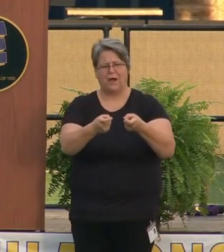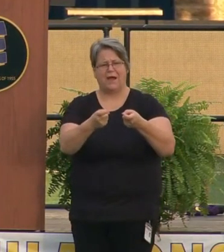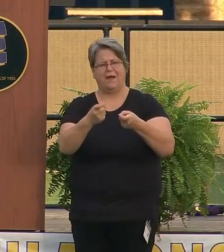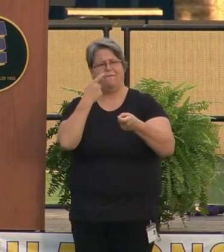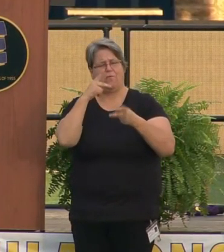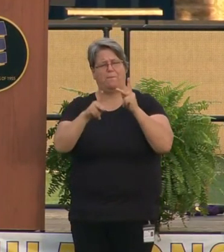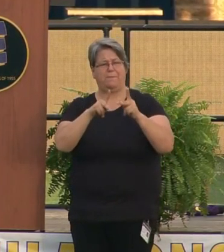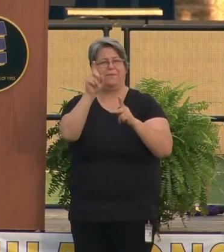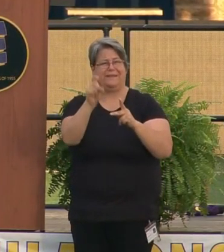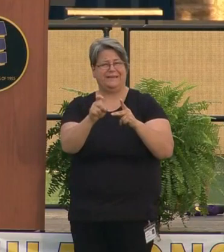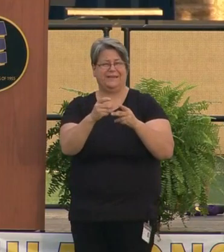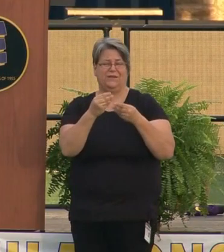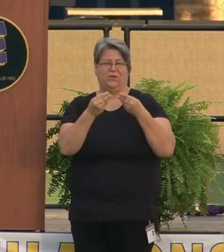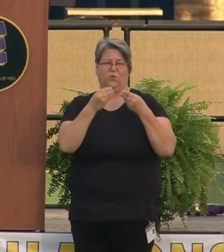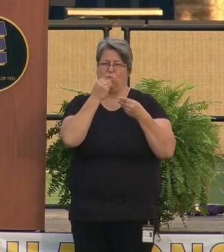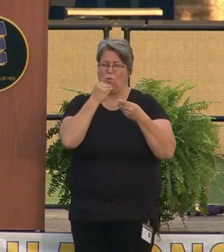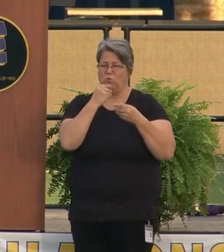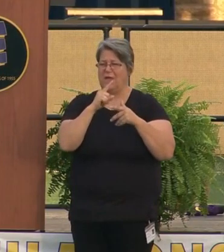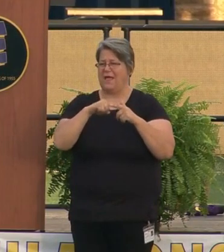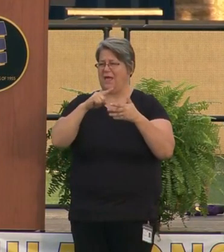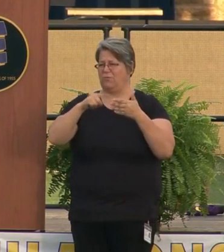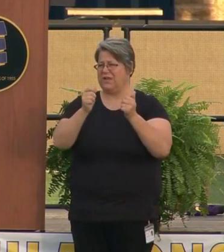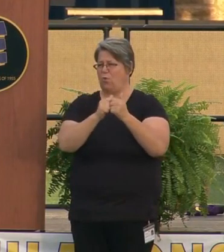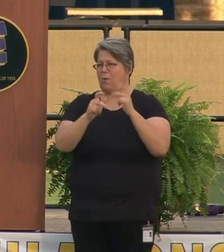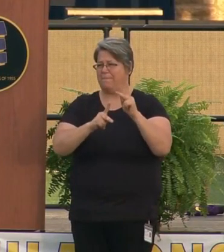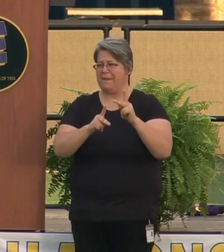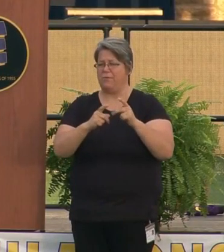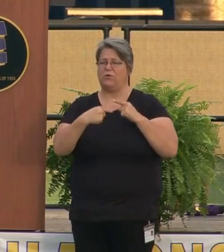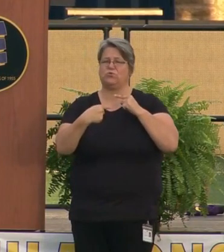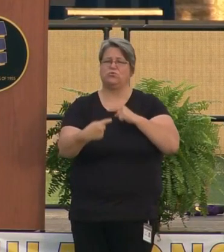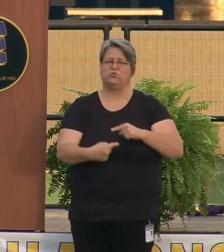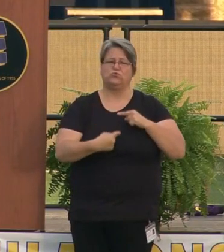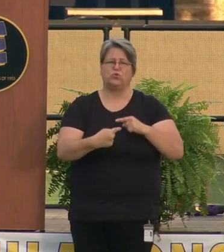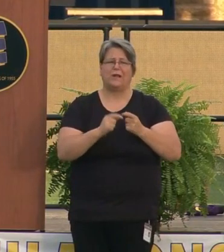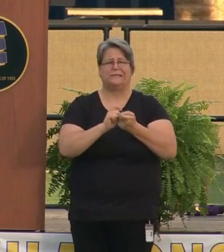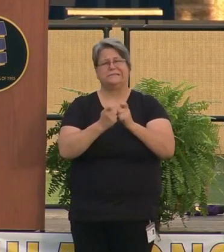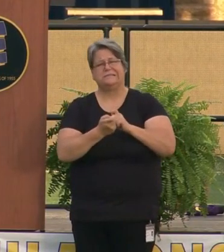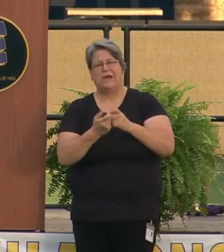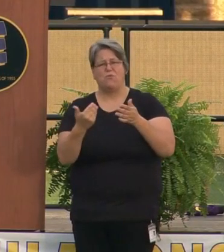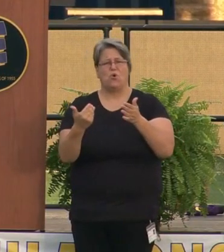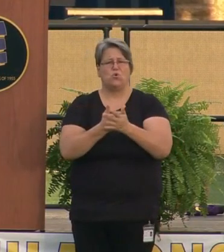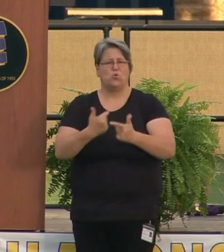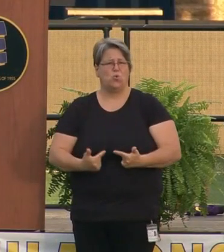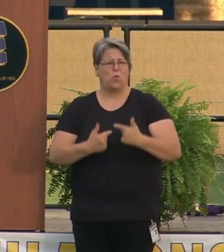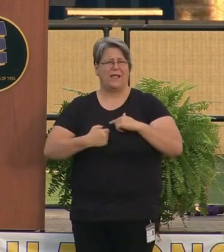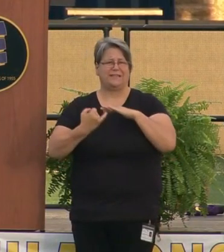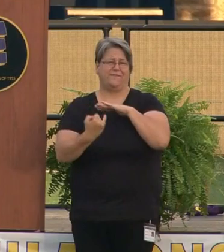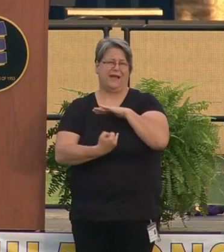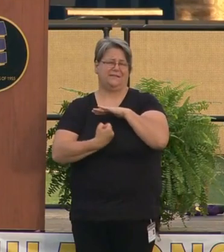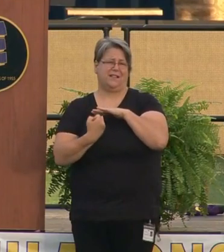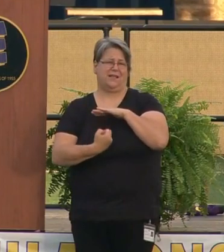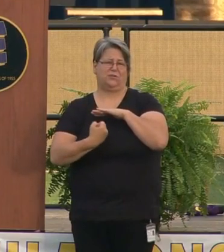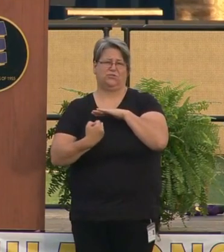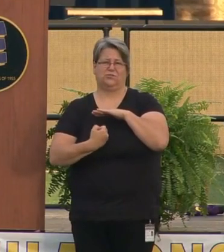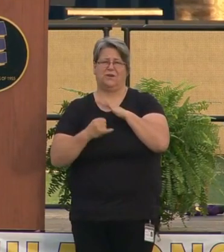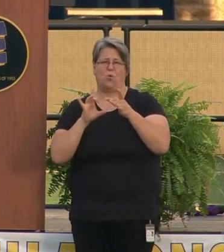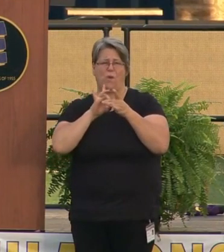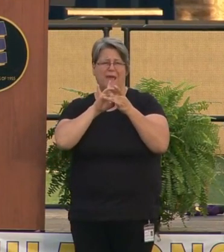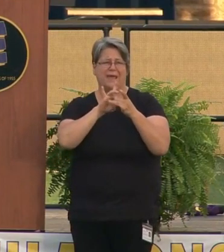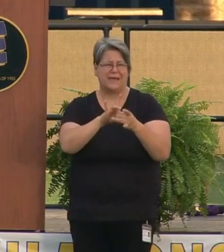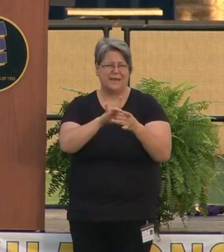need. We continuously checked in with individuals who were struggling to adjust to this new life of isolation. We connected and